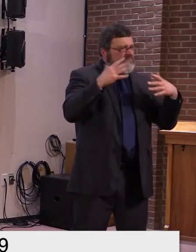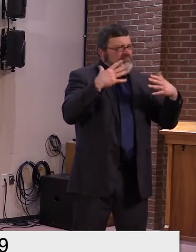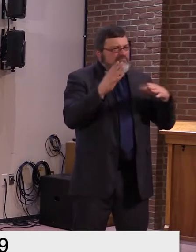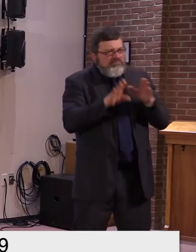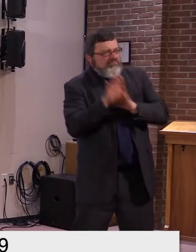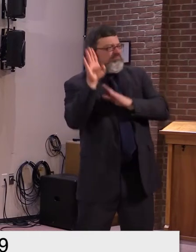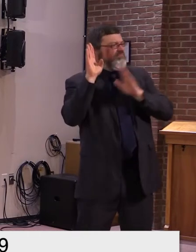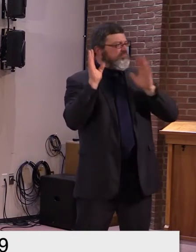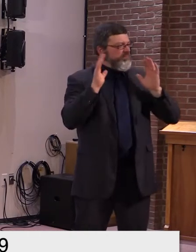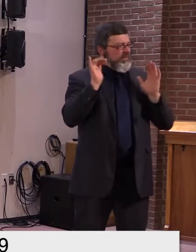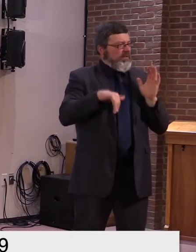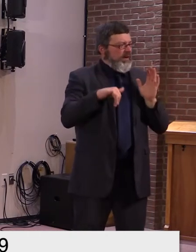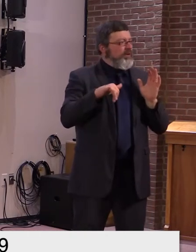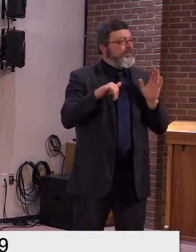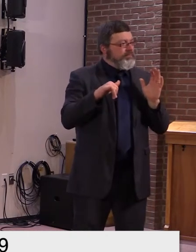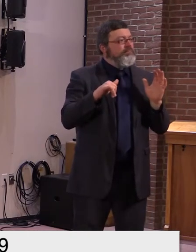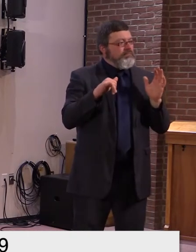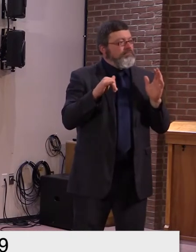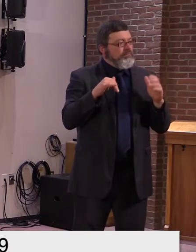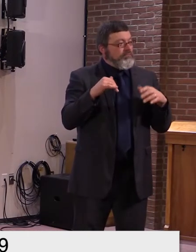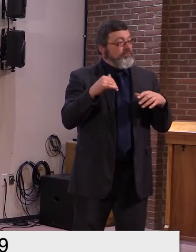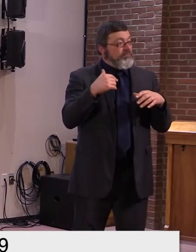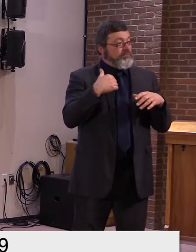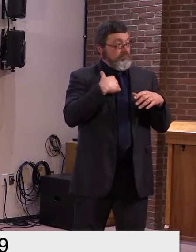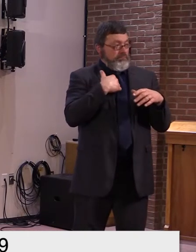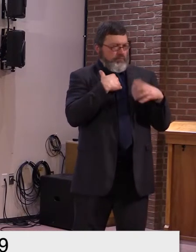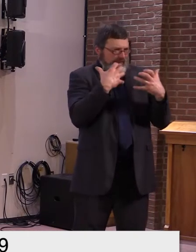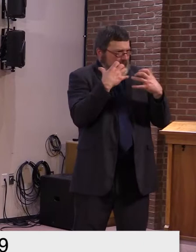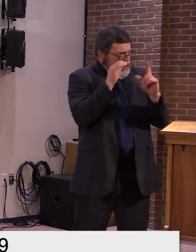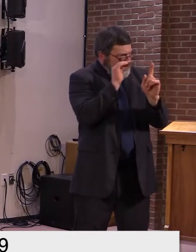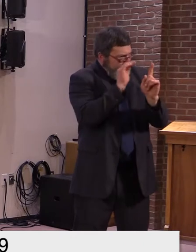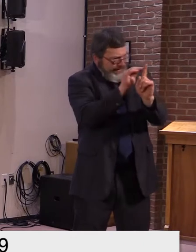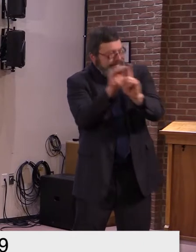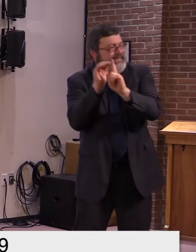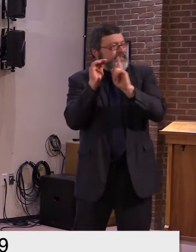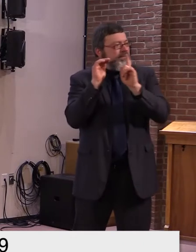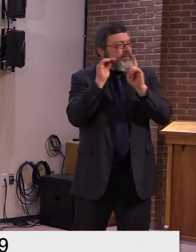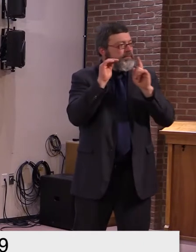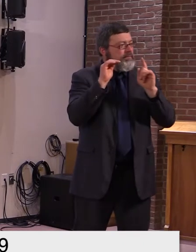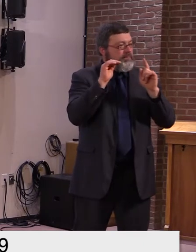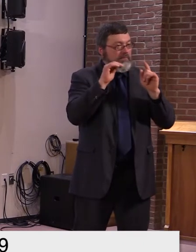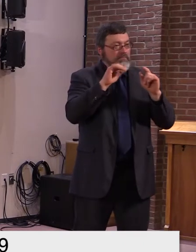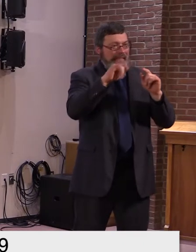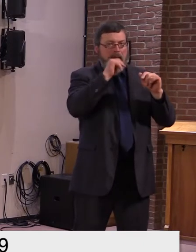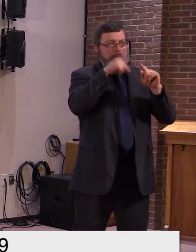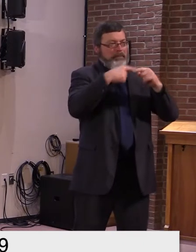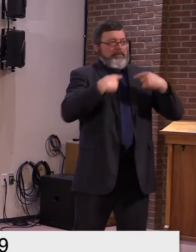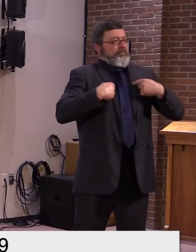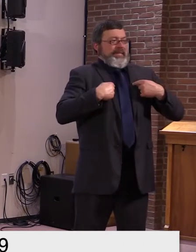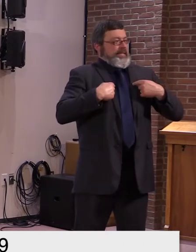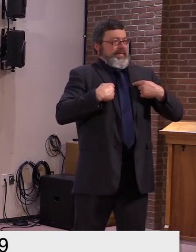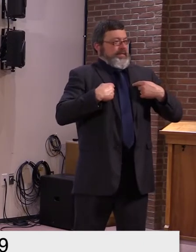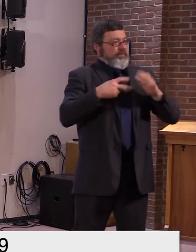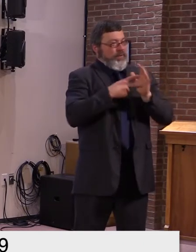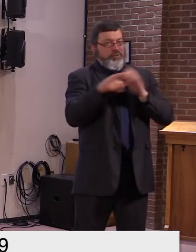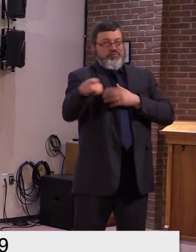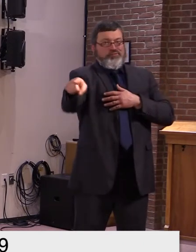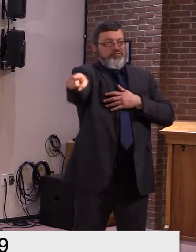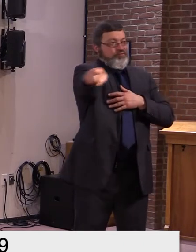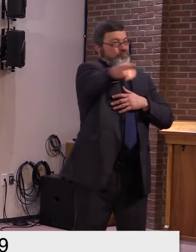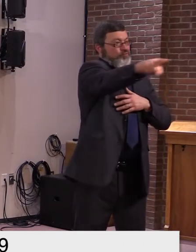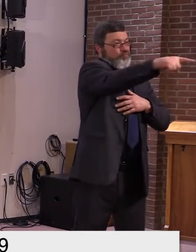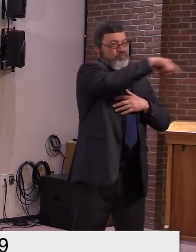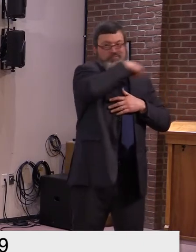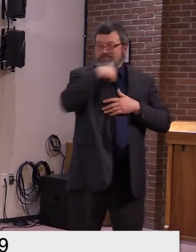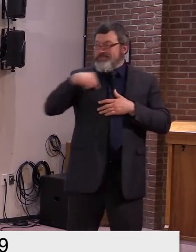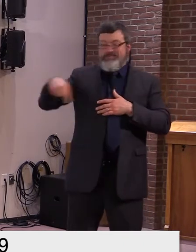taking the precautions that are recommended are not just about their own health, it's their contribution to try to assure the health of fellow Vermonters